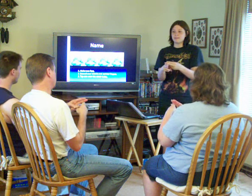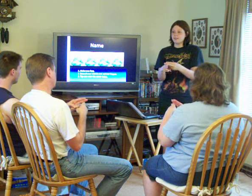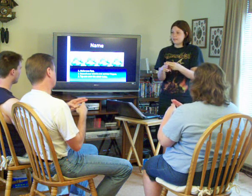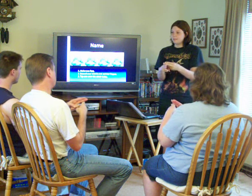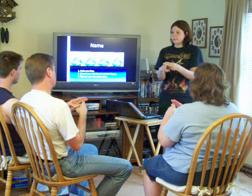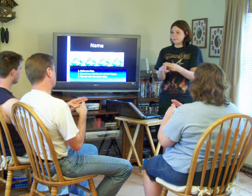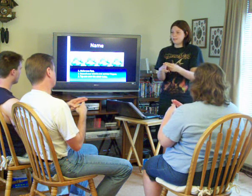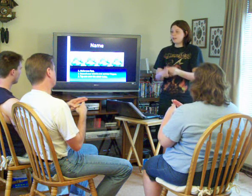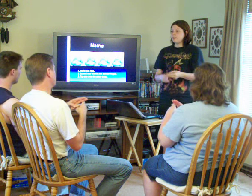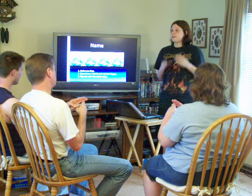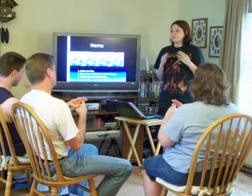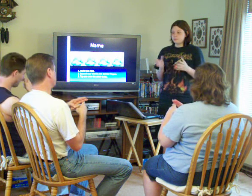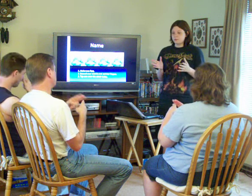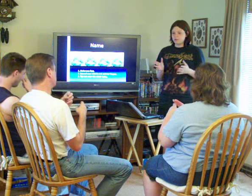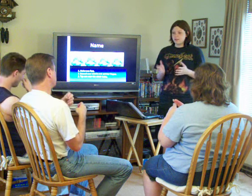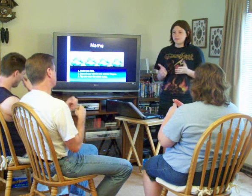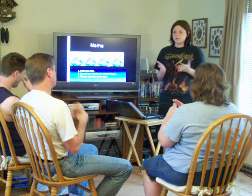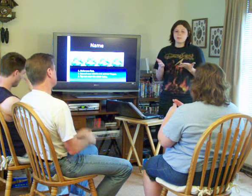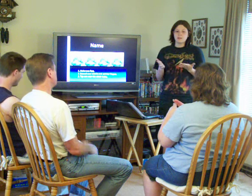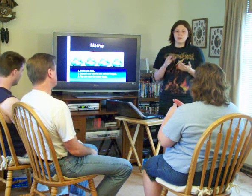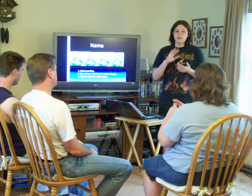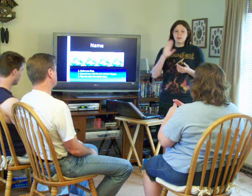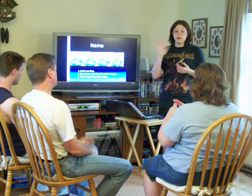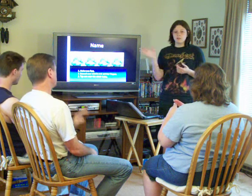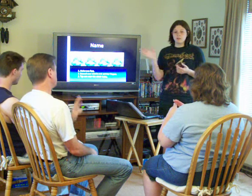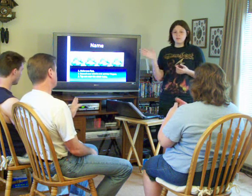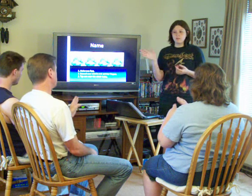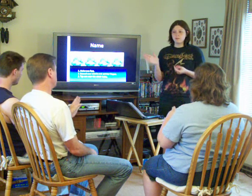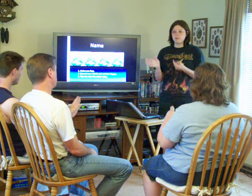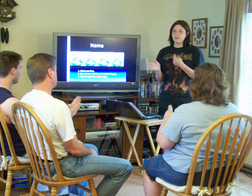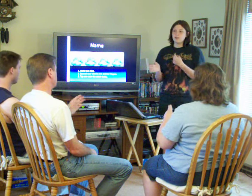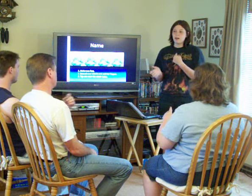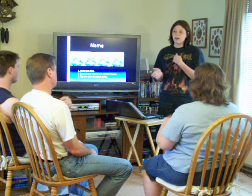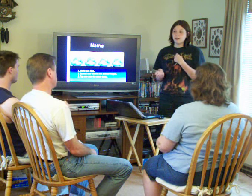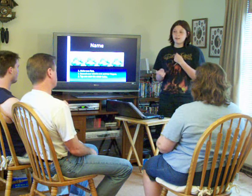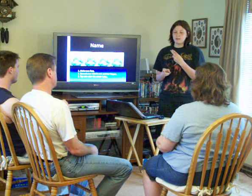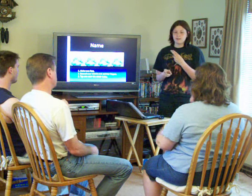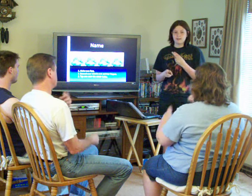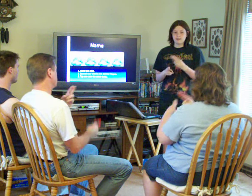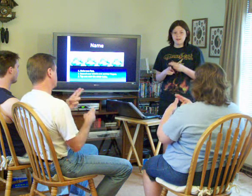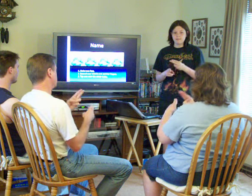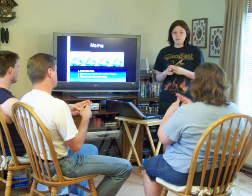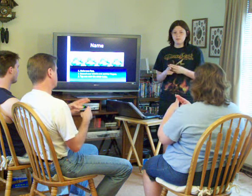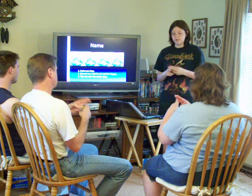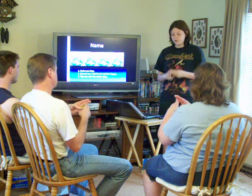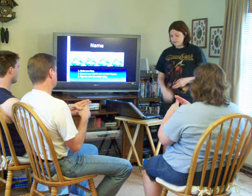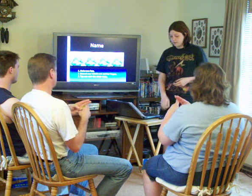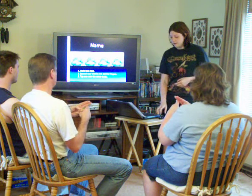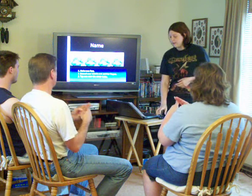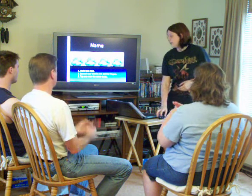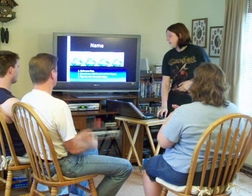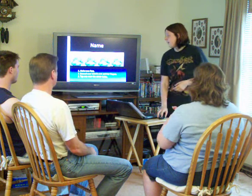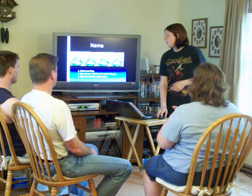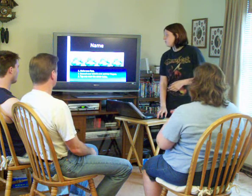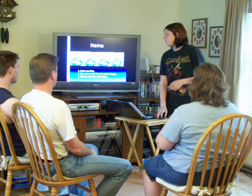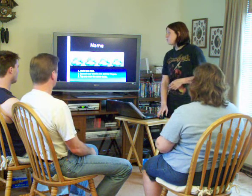name. Simple as that. So we've got hello, I, and name. After this,